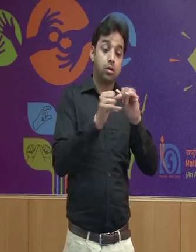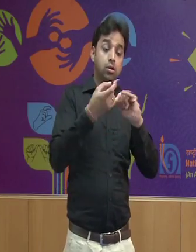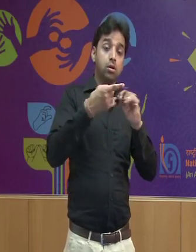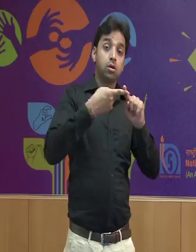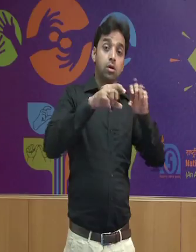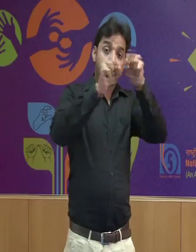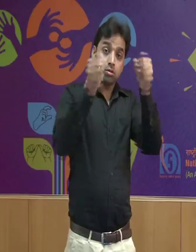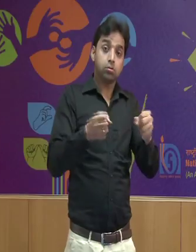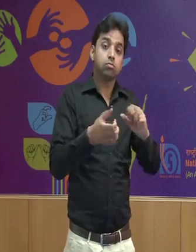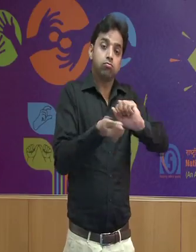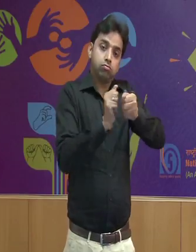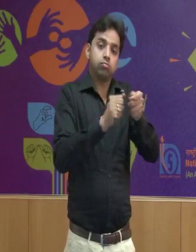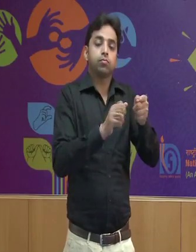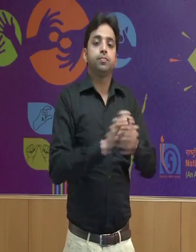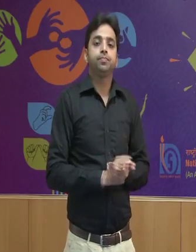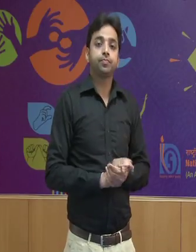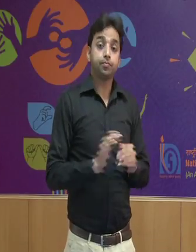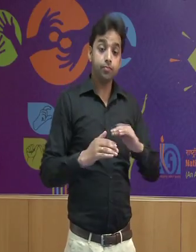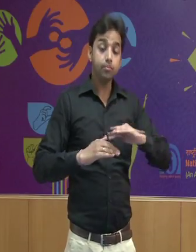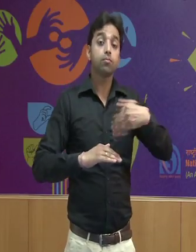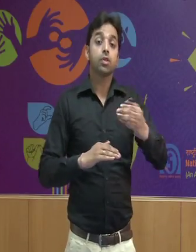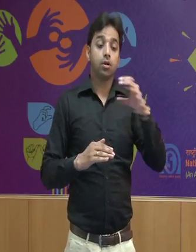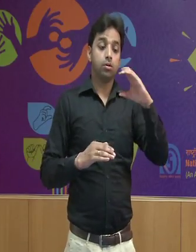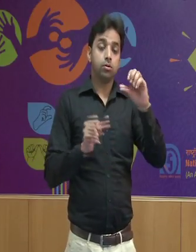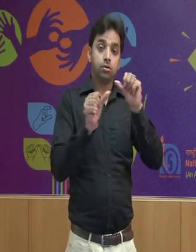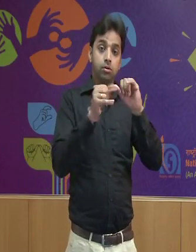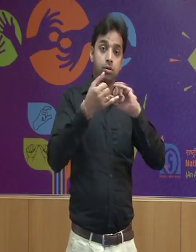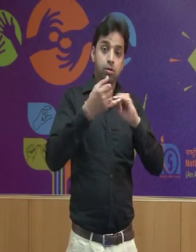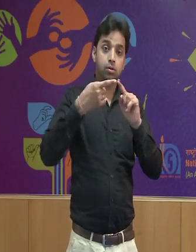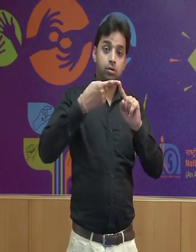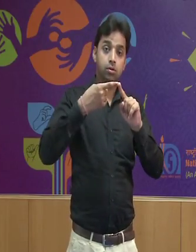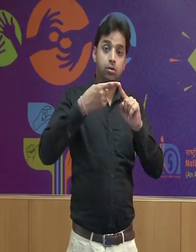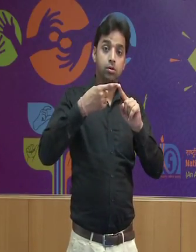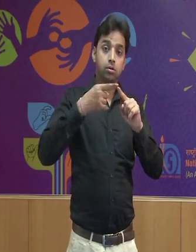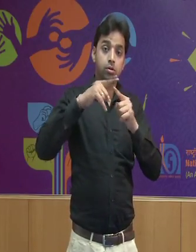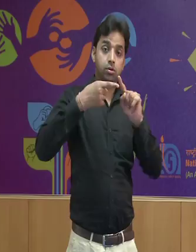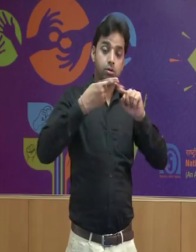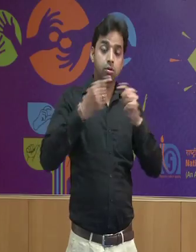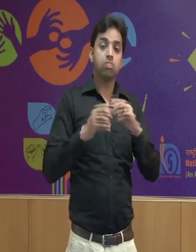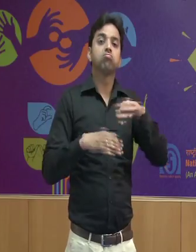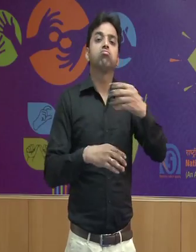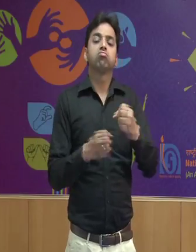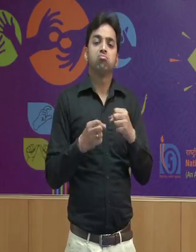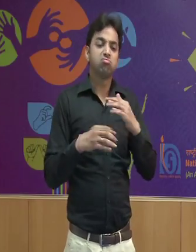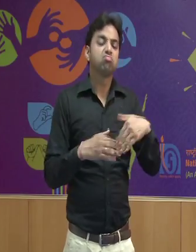Therefore, the caste system is not that strong as it was